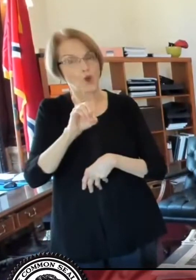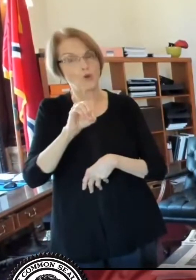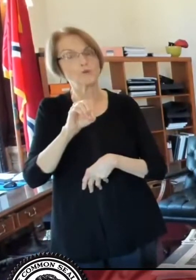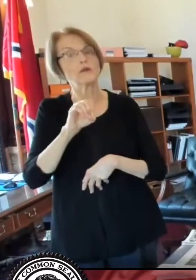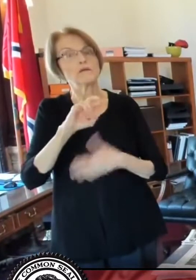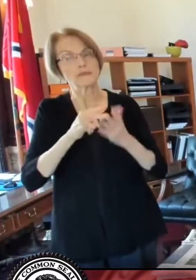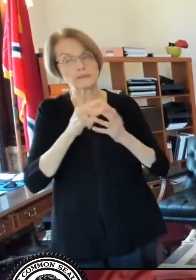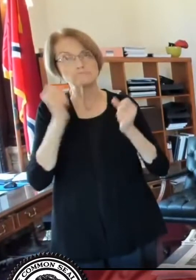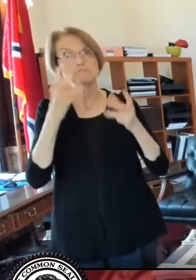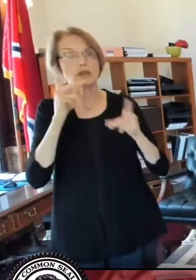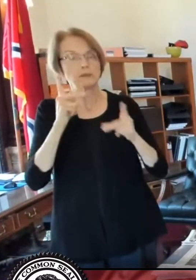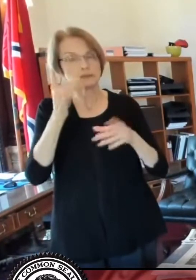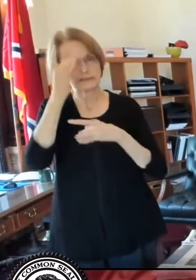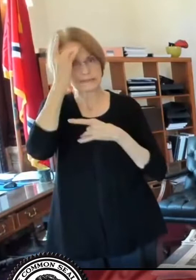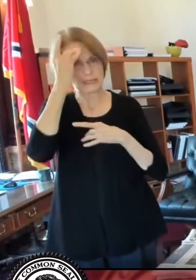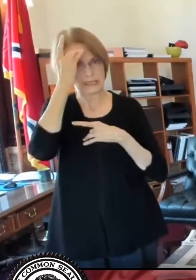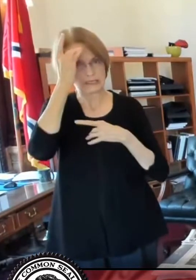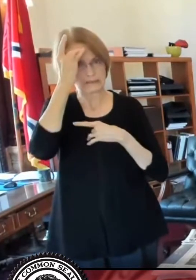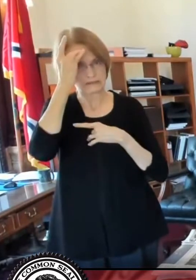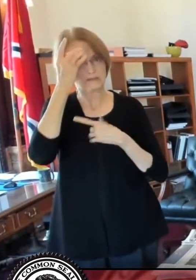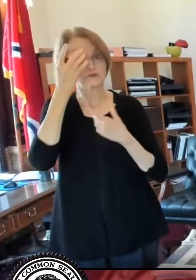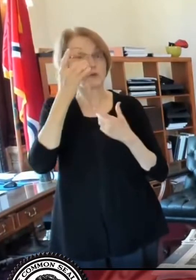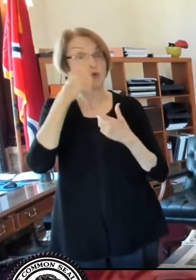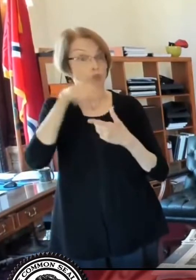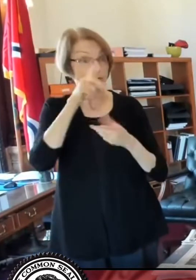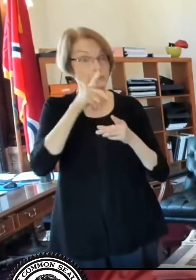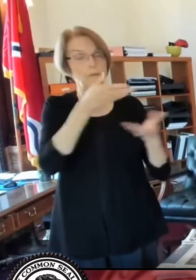hospital numbers. So